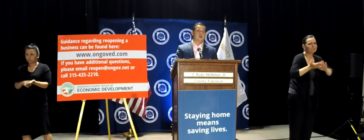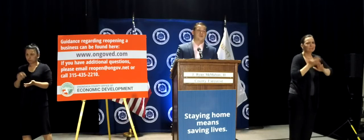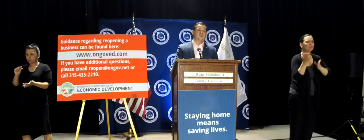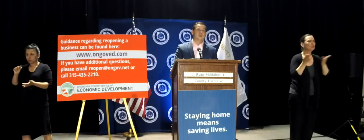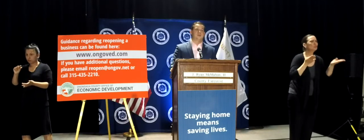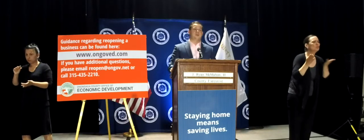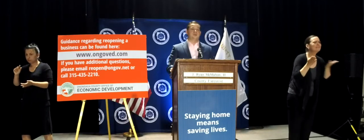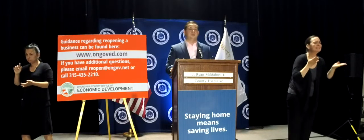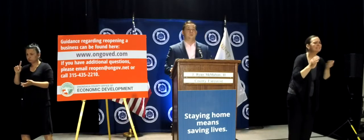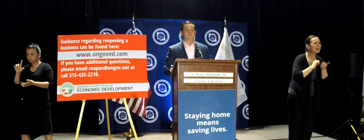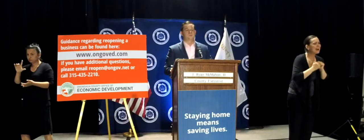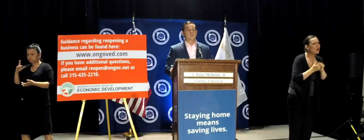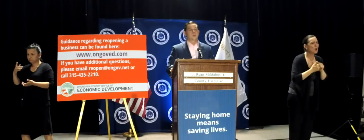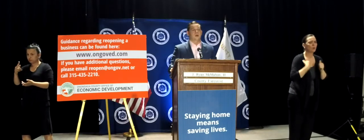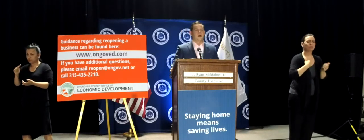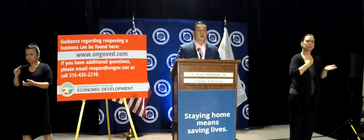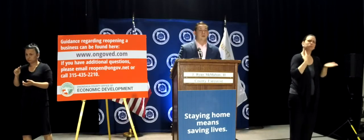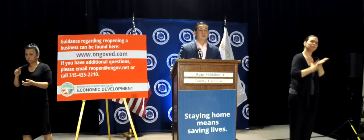having a discussion with the legislature.